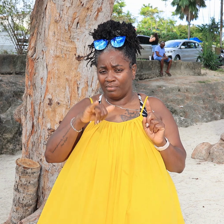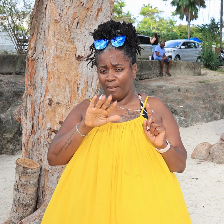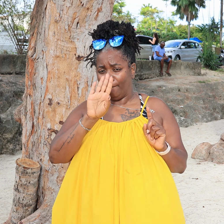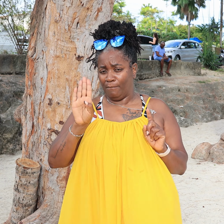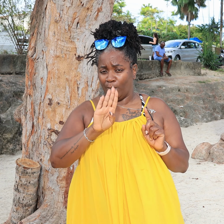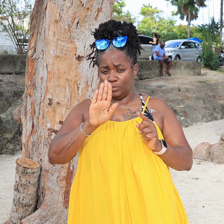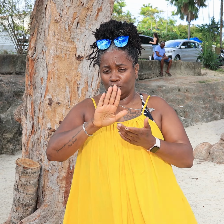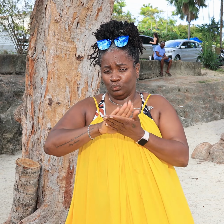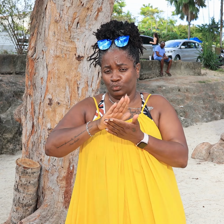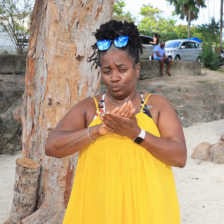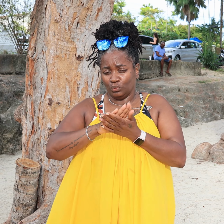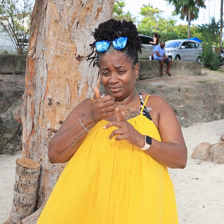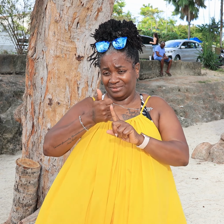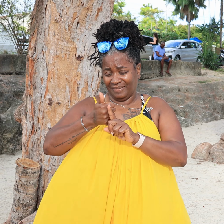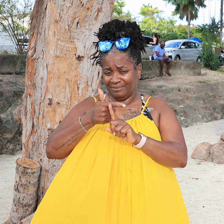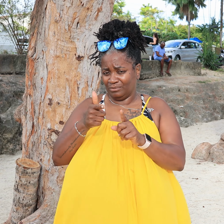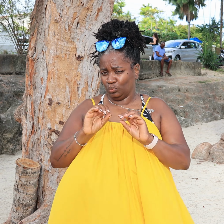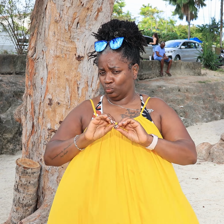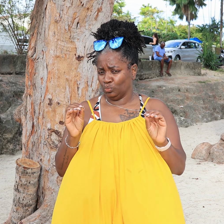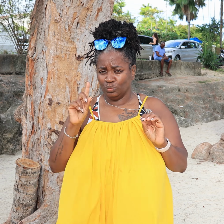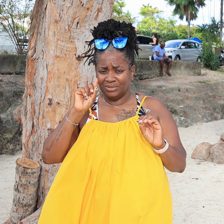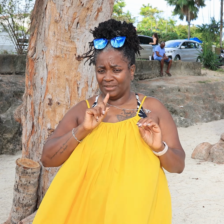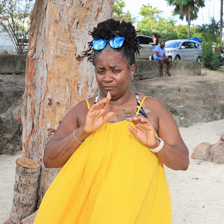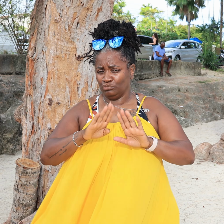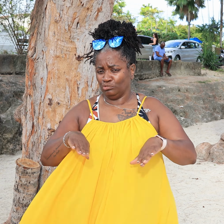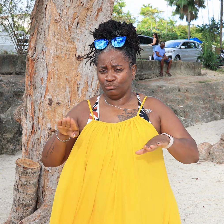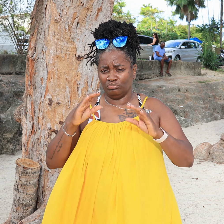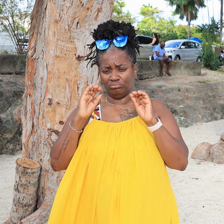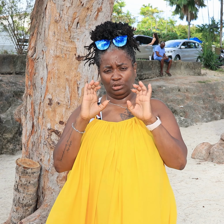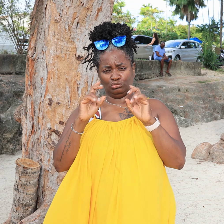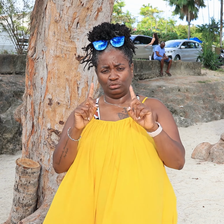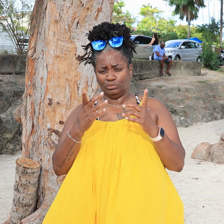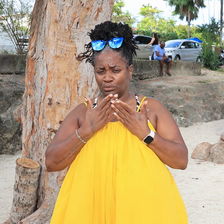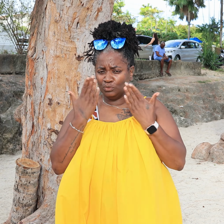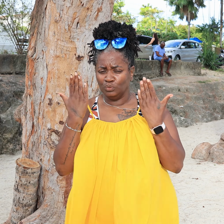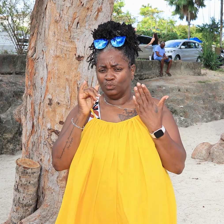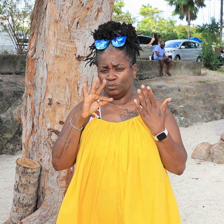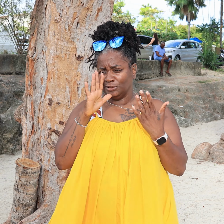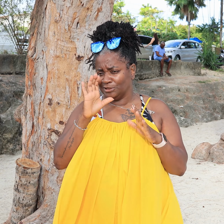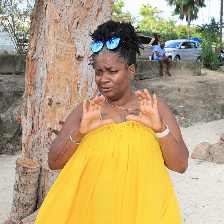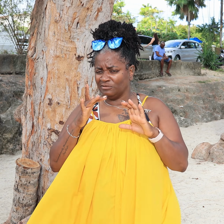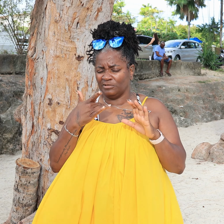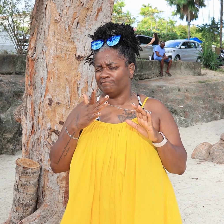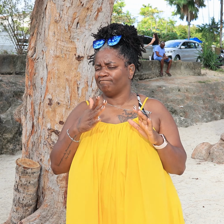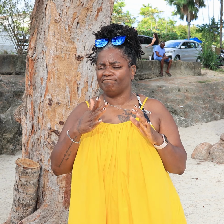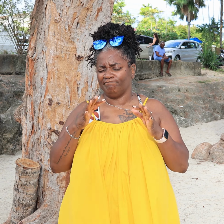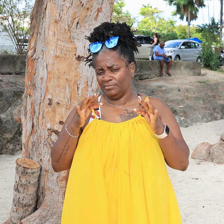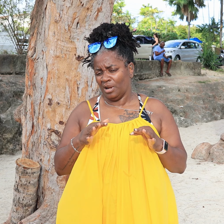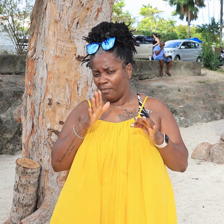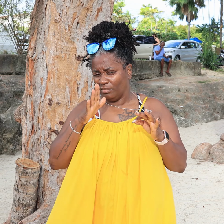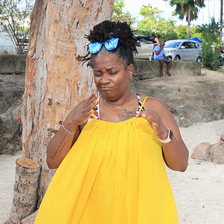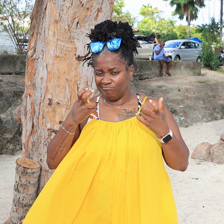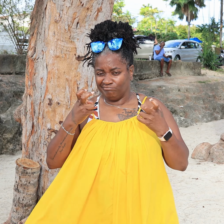she realized that in Barbados there was no educational institution for deaf children. So